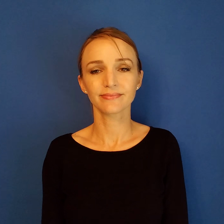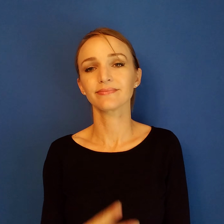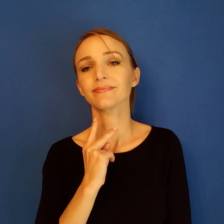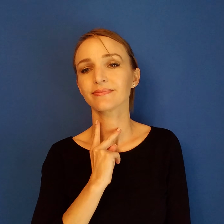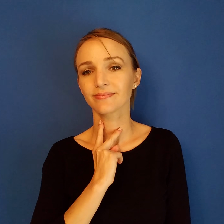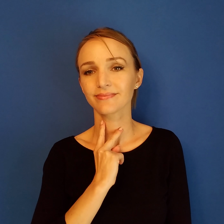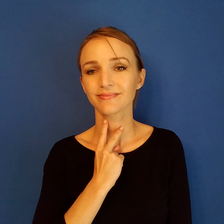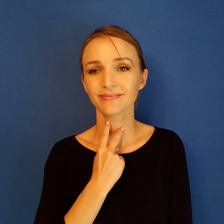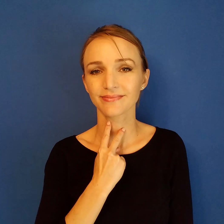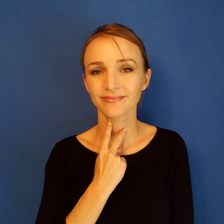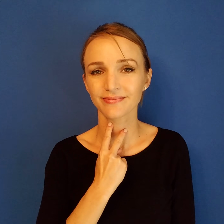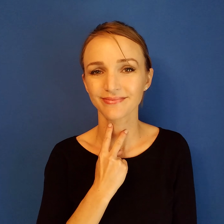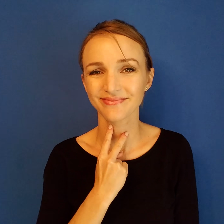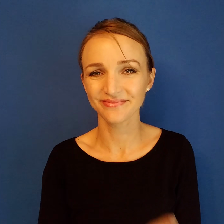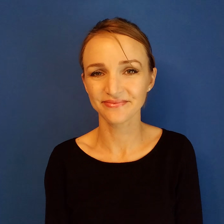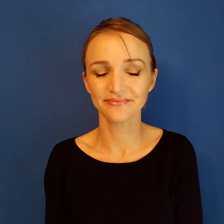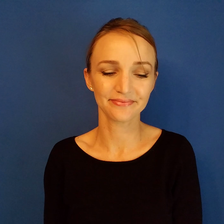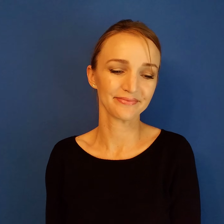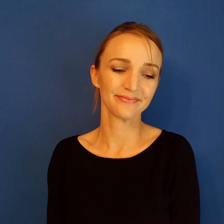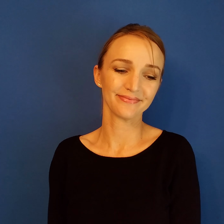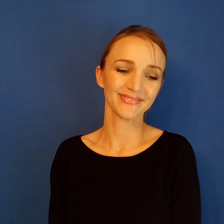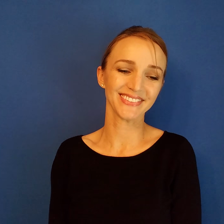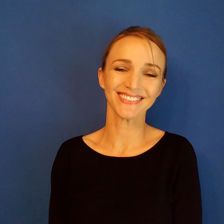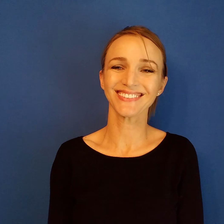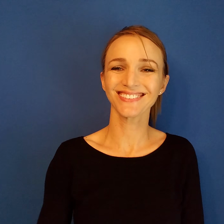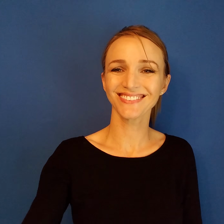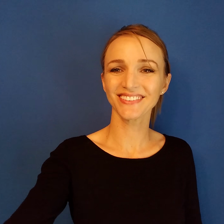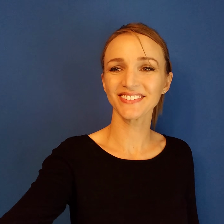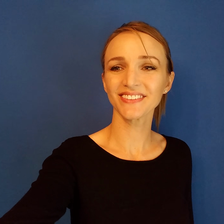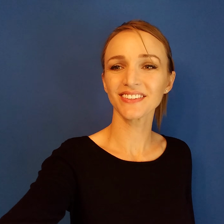Stuck. Hmm. Teaching.